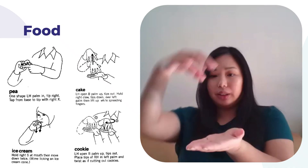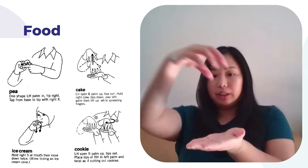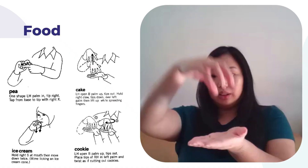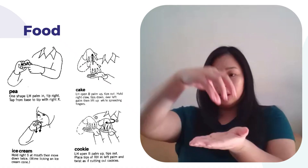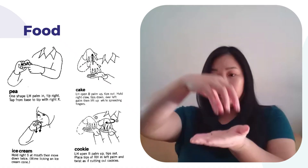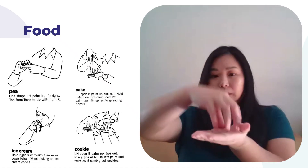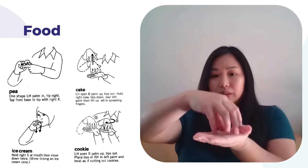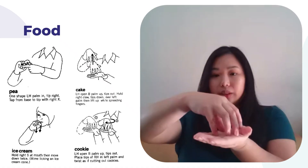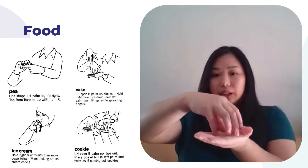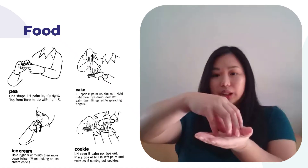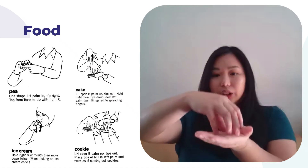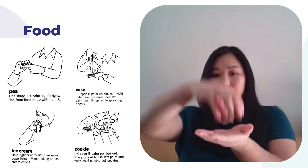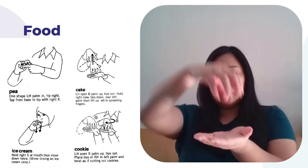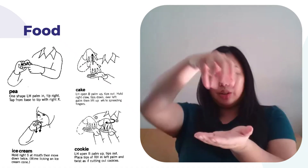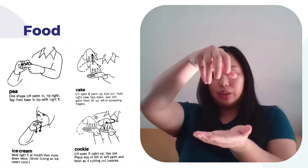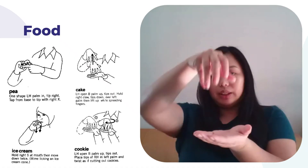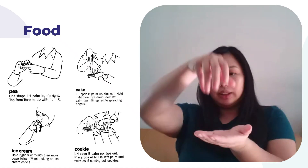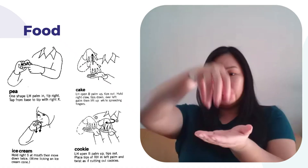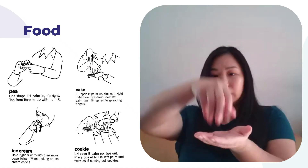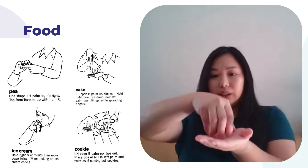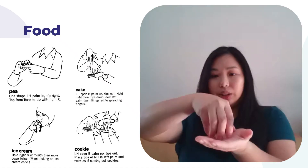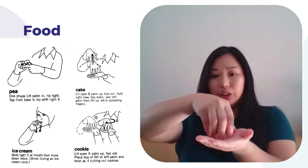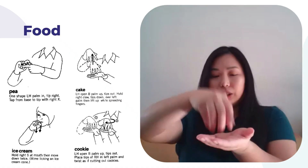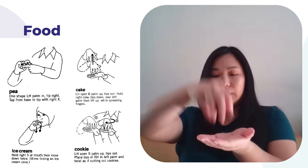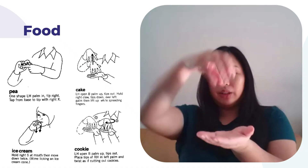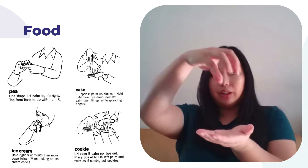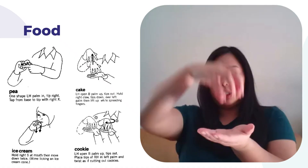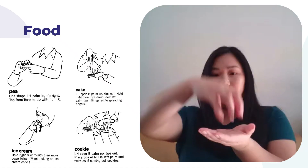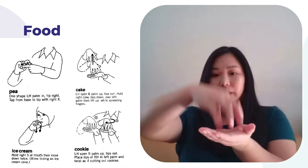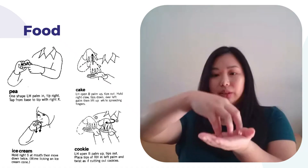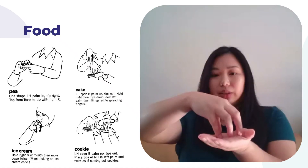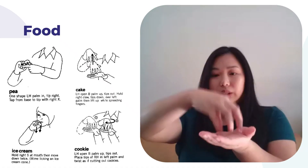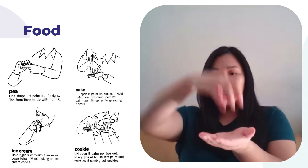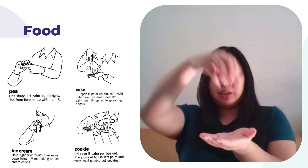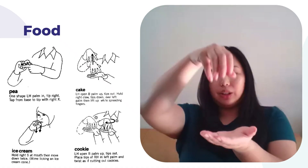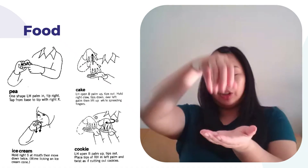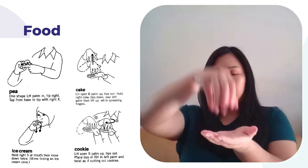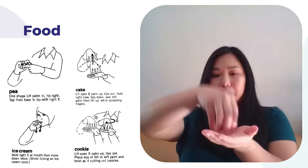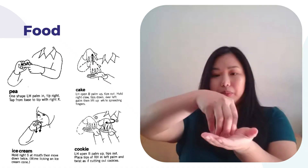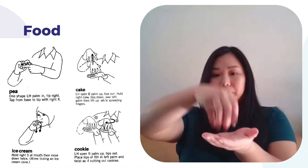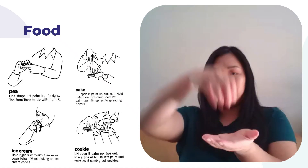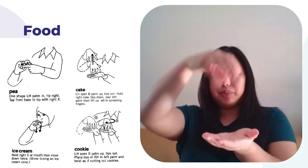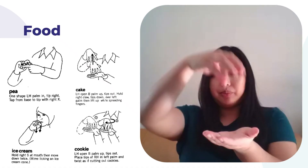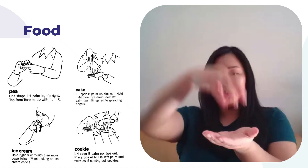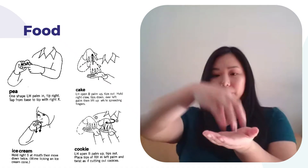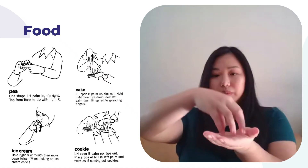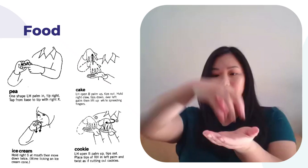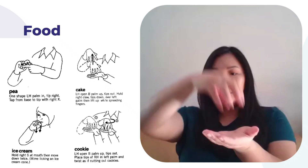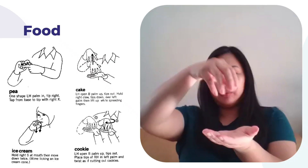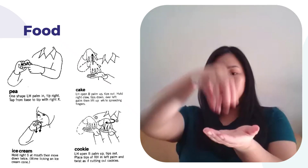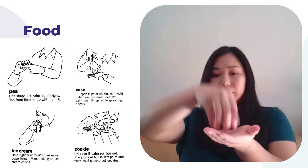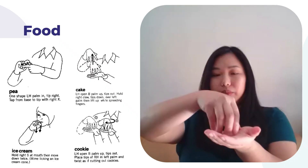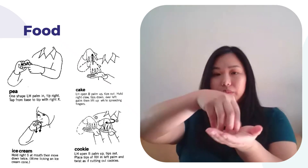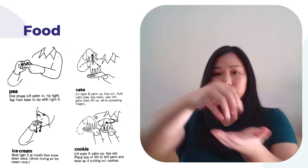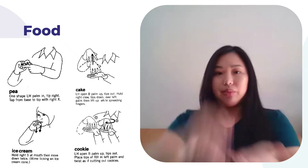hand, touch, twist and touch like you're cutting out a cookie shape.